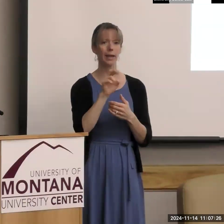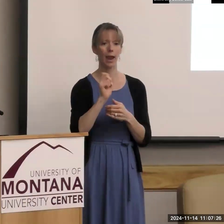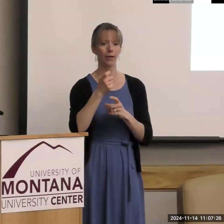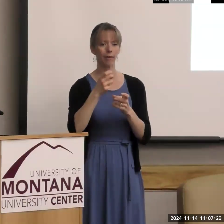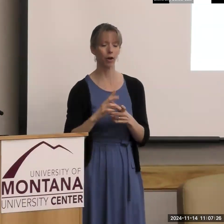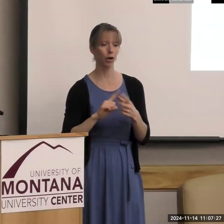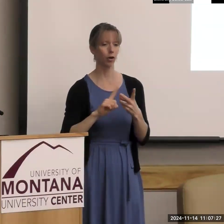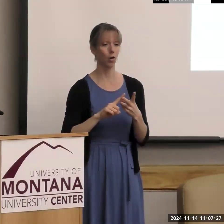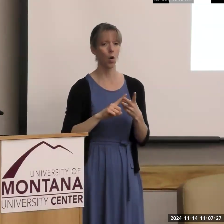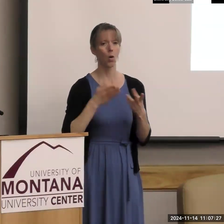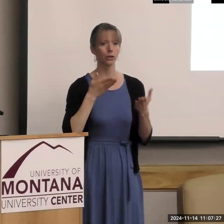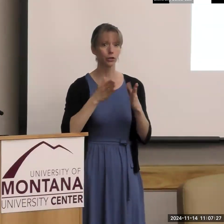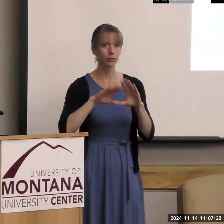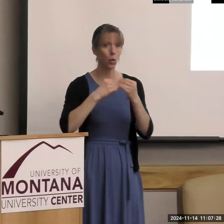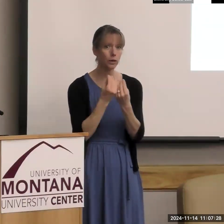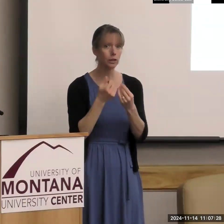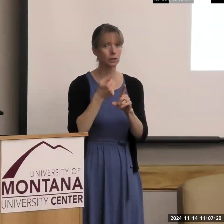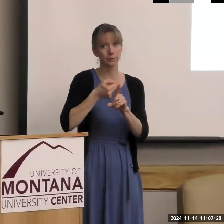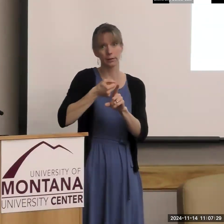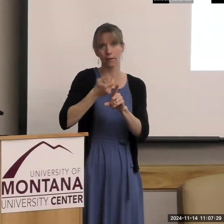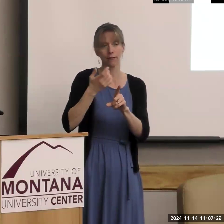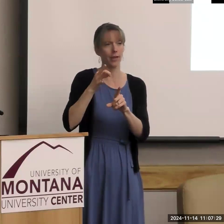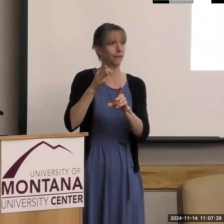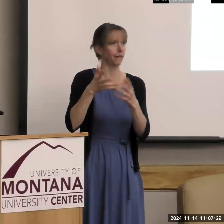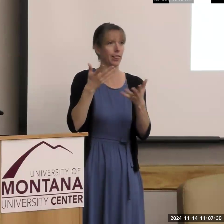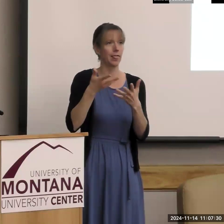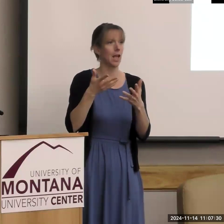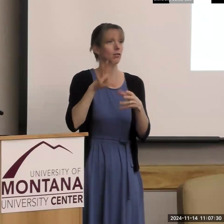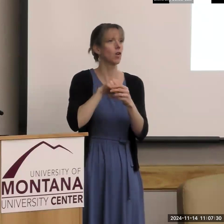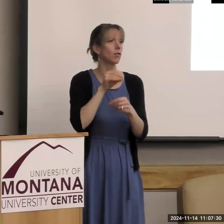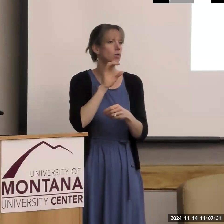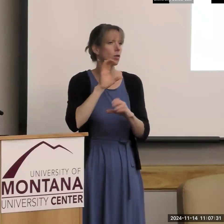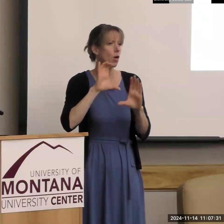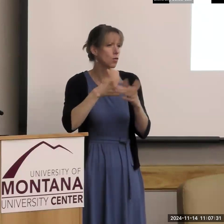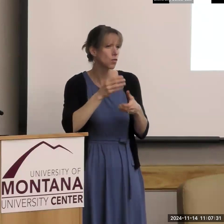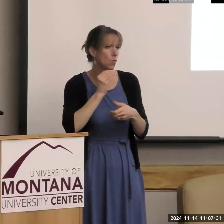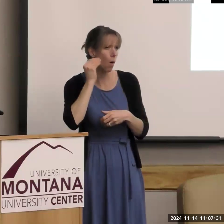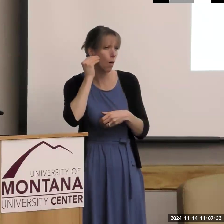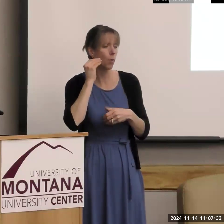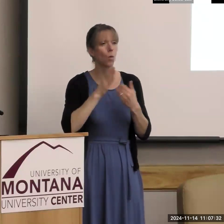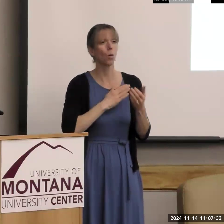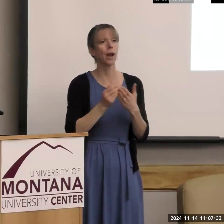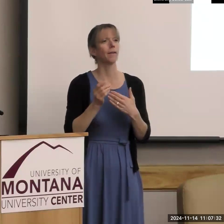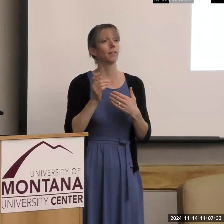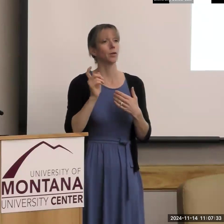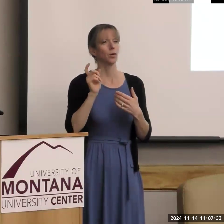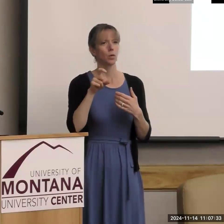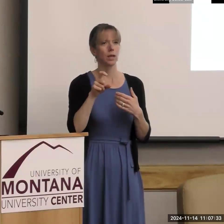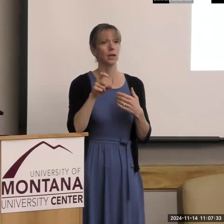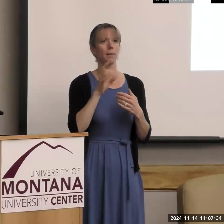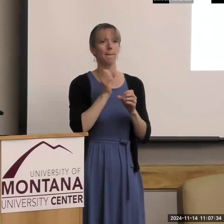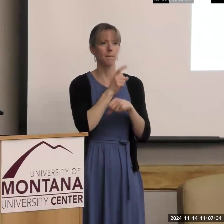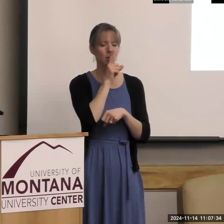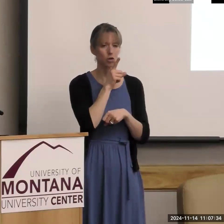Bring a service organization if they're in a group home that has a service provider. Whatever it may be. Let's make sure